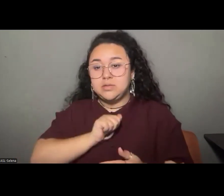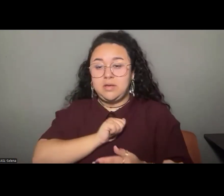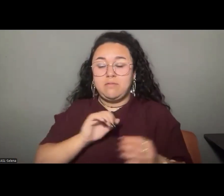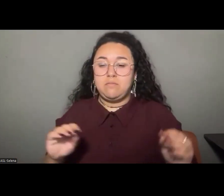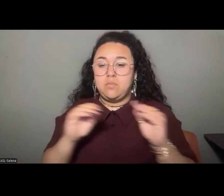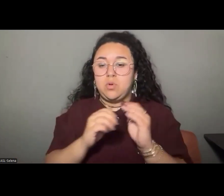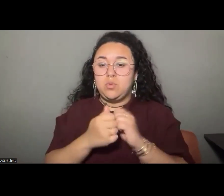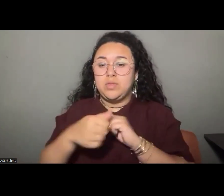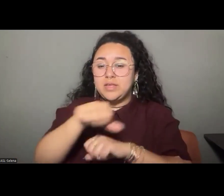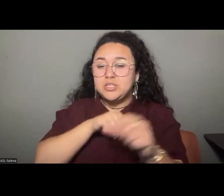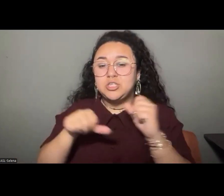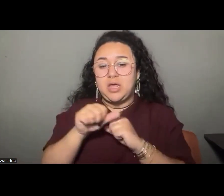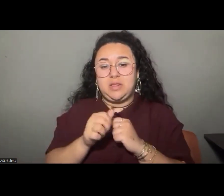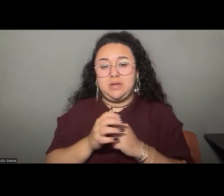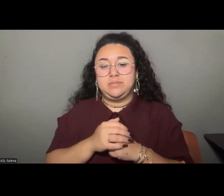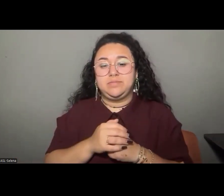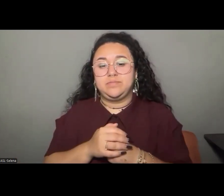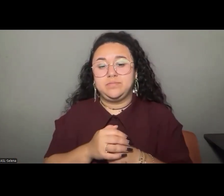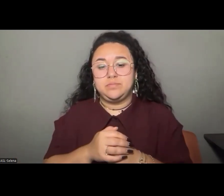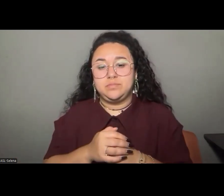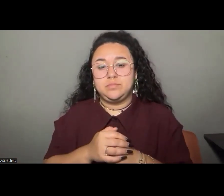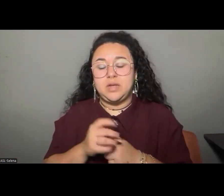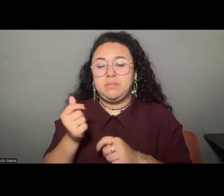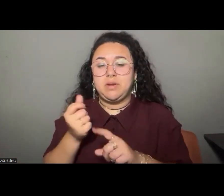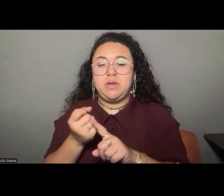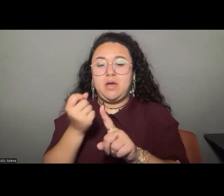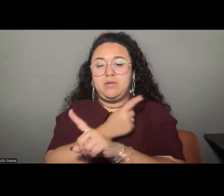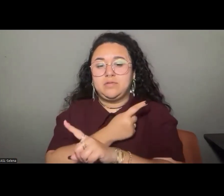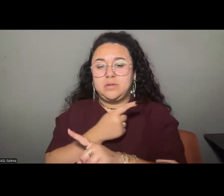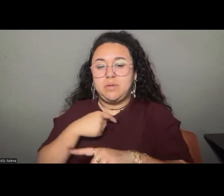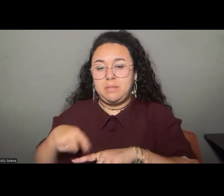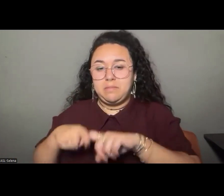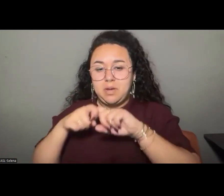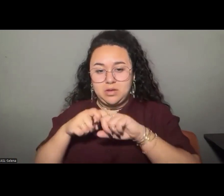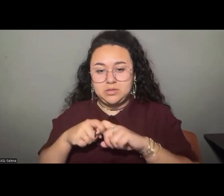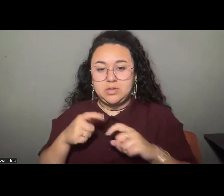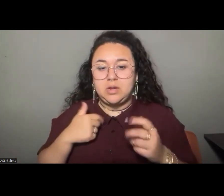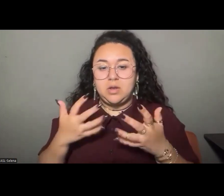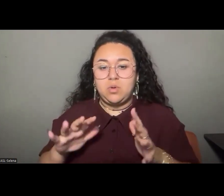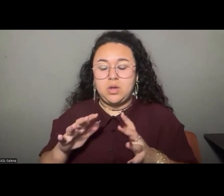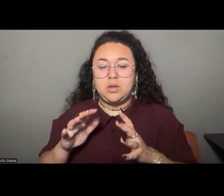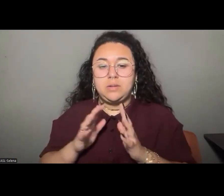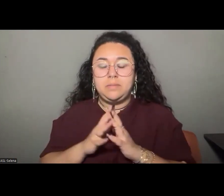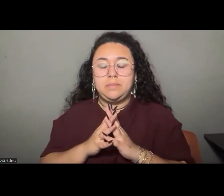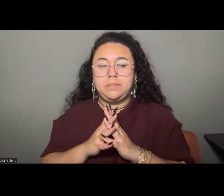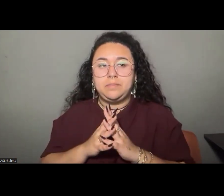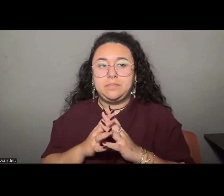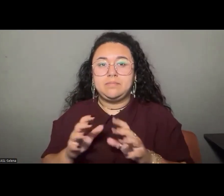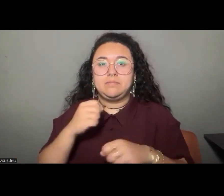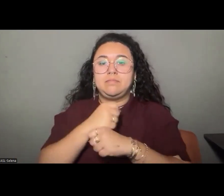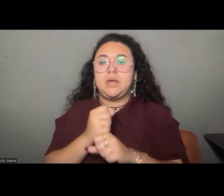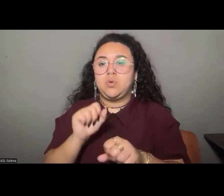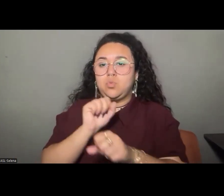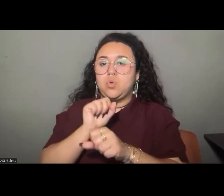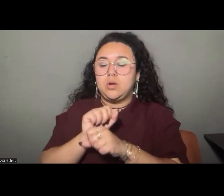allowed. I'm sorry, I'm going off script, so I will pause because I don't want to make work. But there's that disabled phrase, the dignity